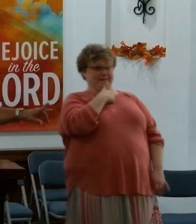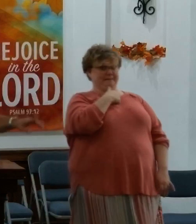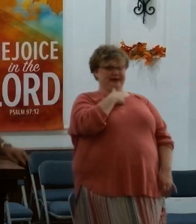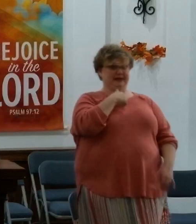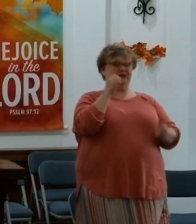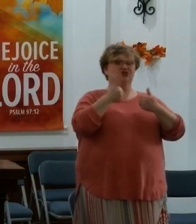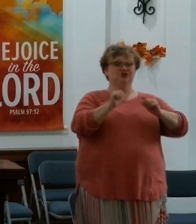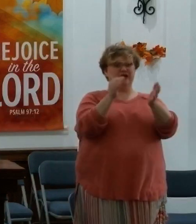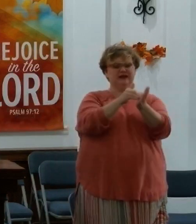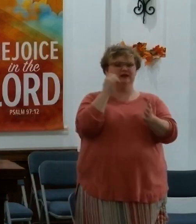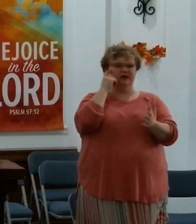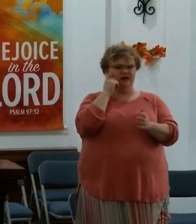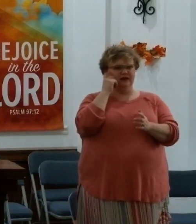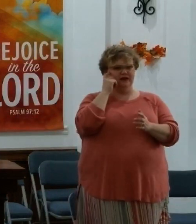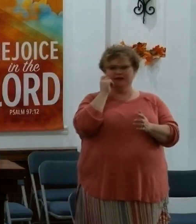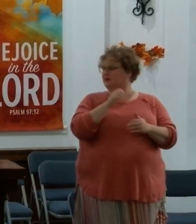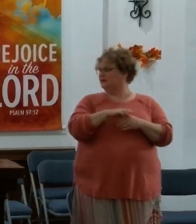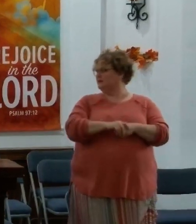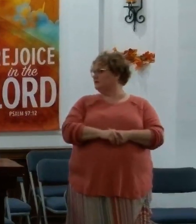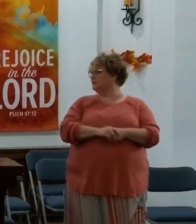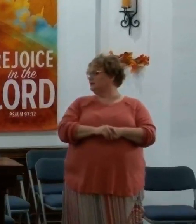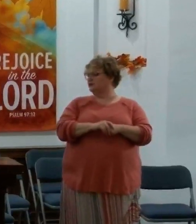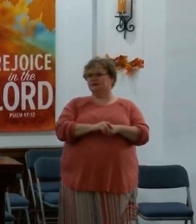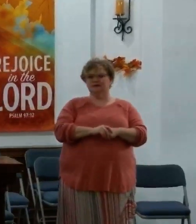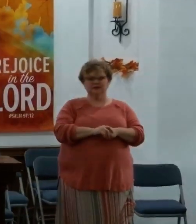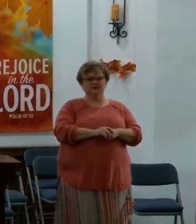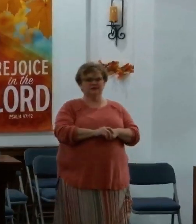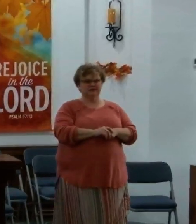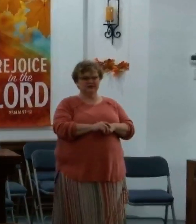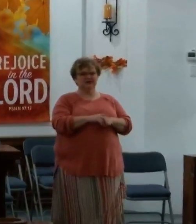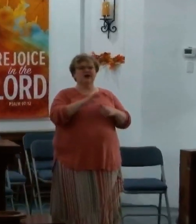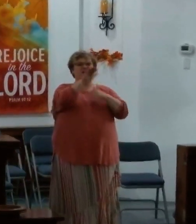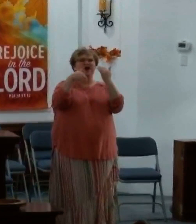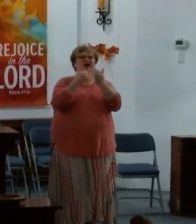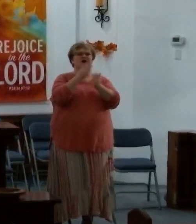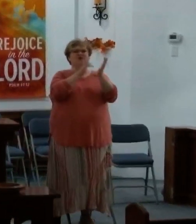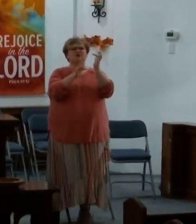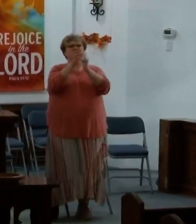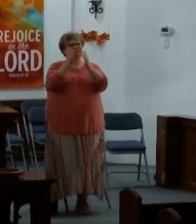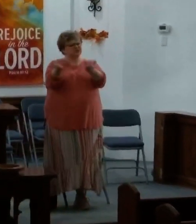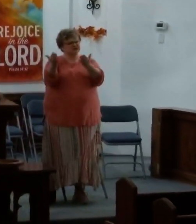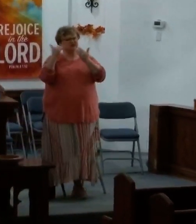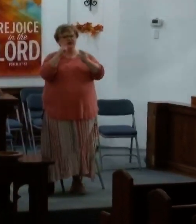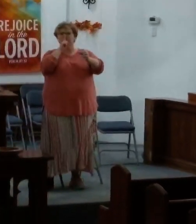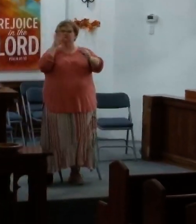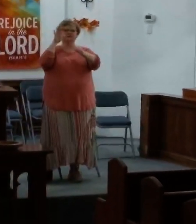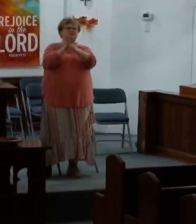introduction. Come all Christians, be committed to